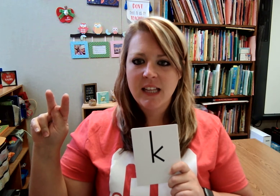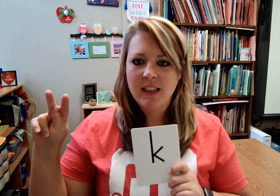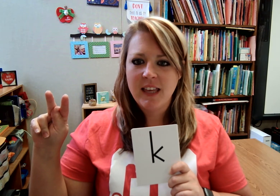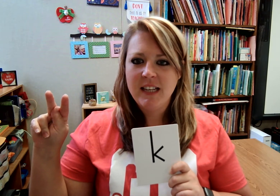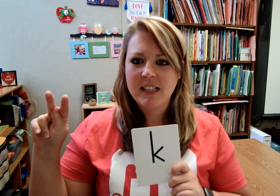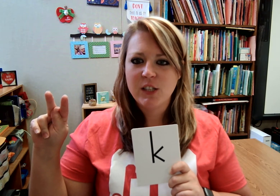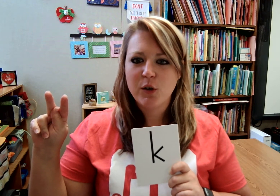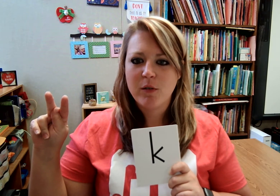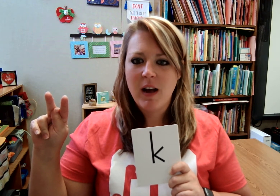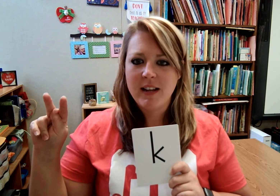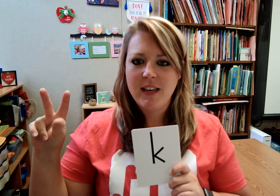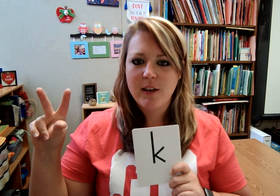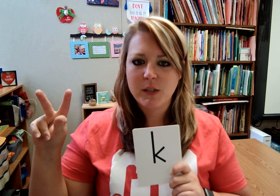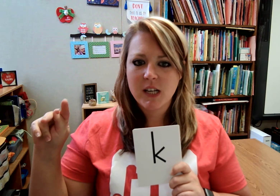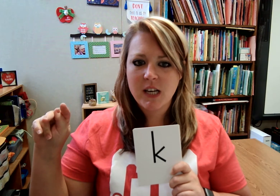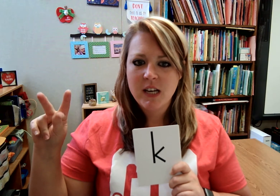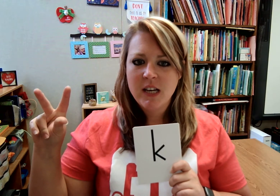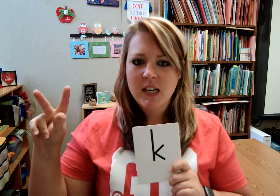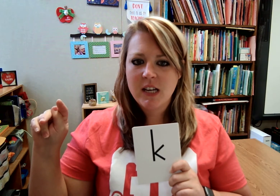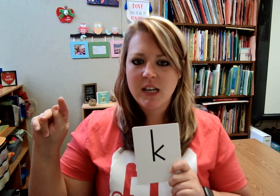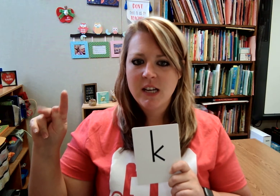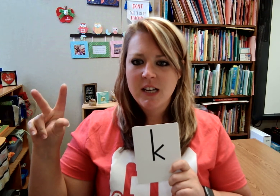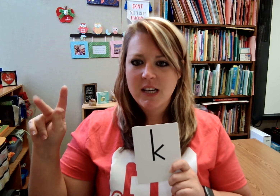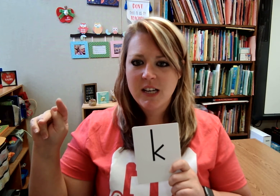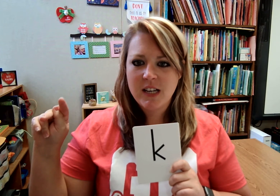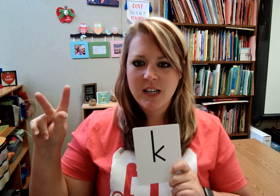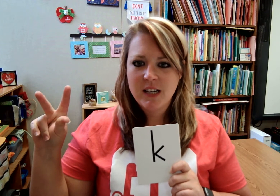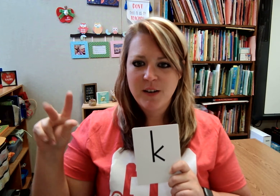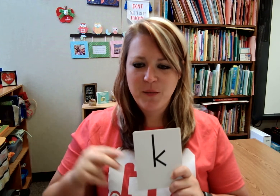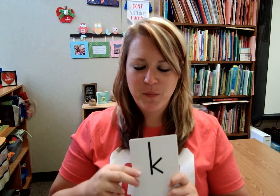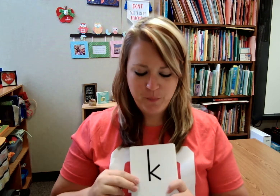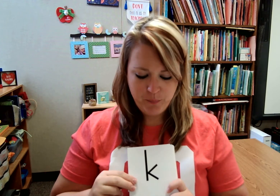like he does karate. He goes k, k, k.